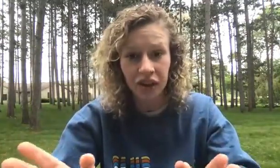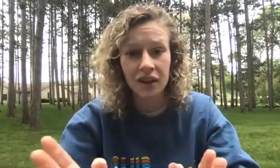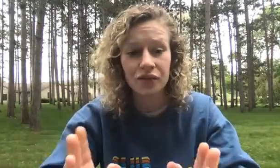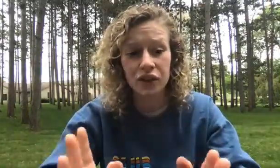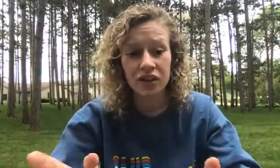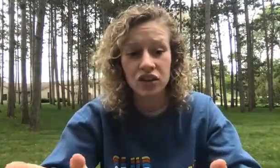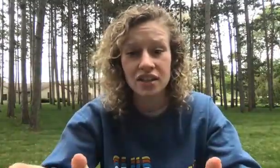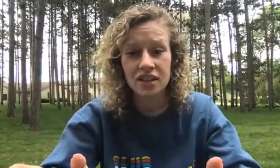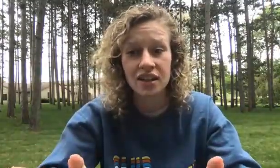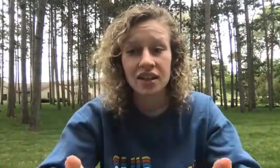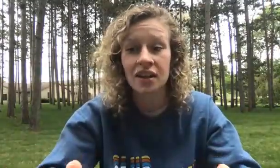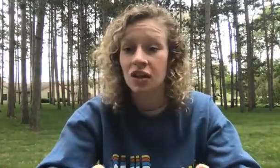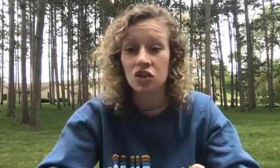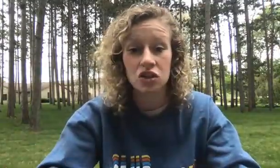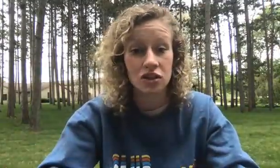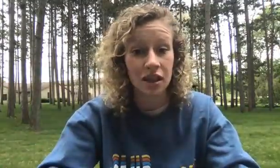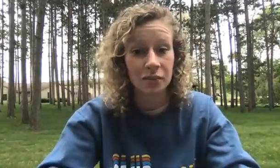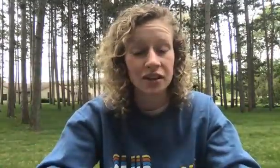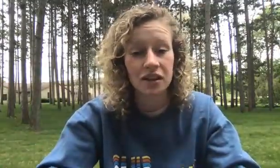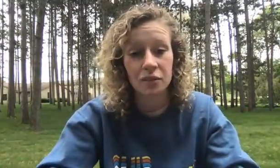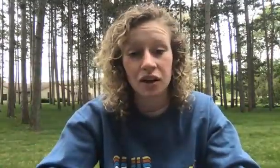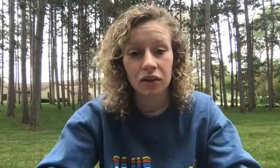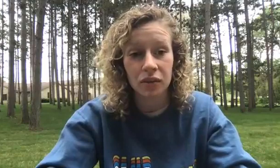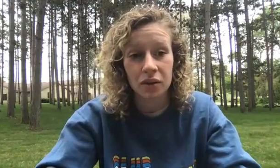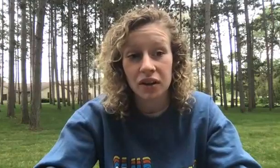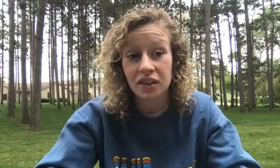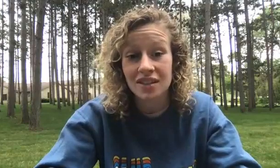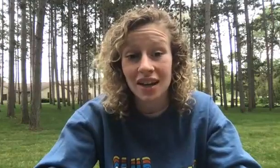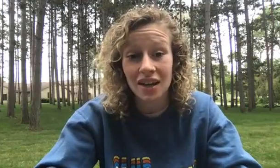if you're interested in it, just send me an email. My email is